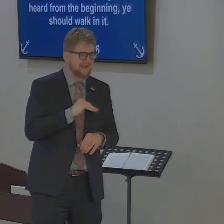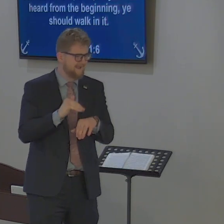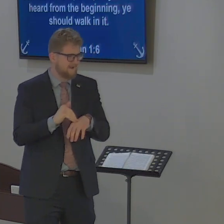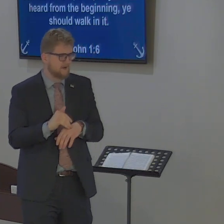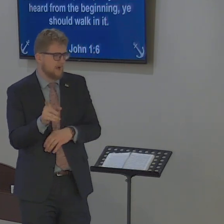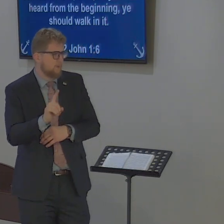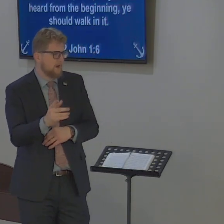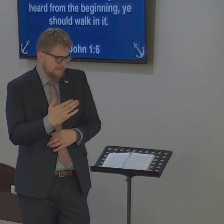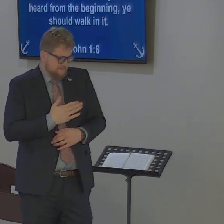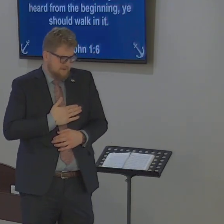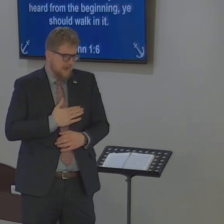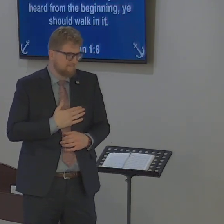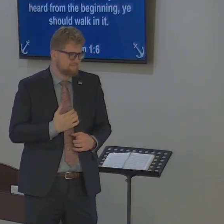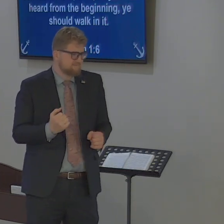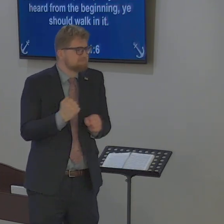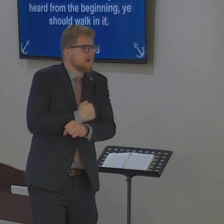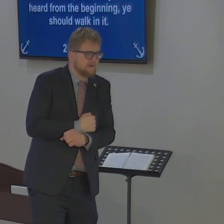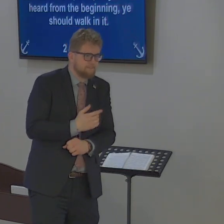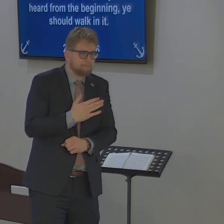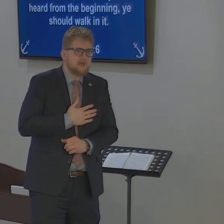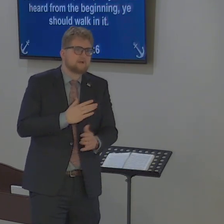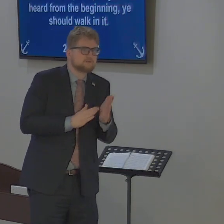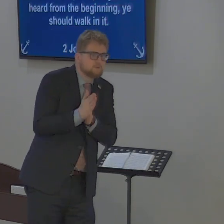to expose the deception?